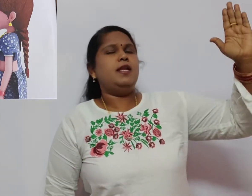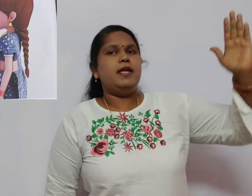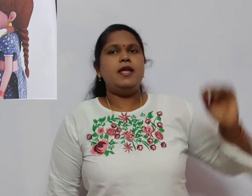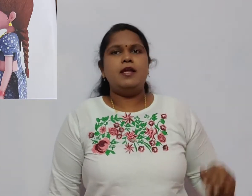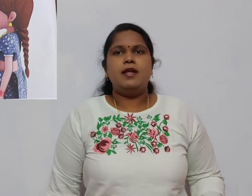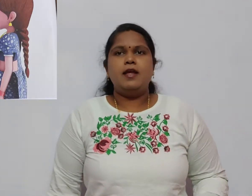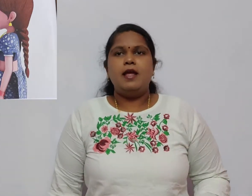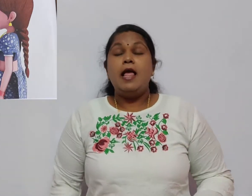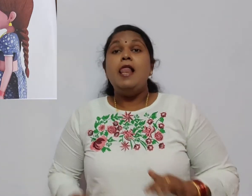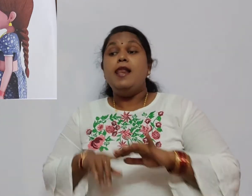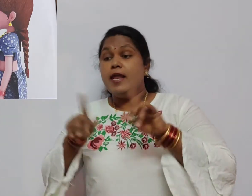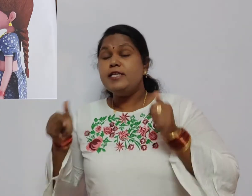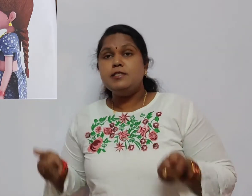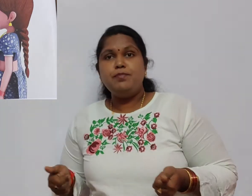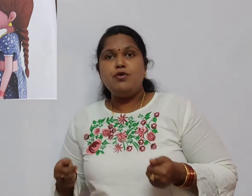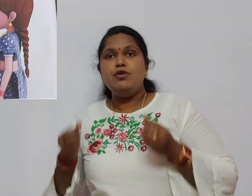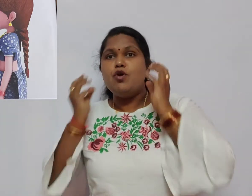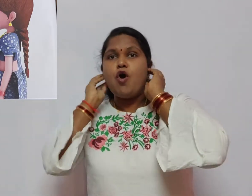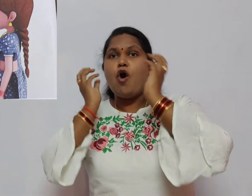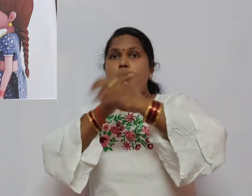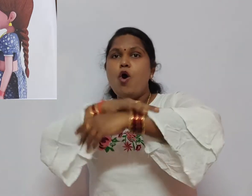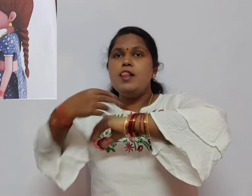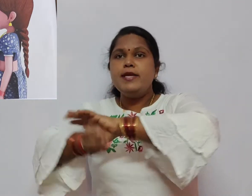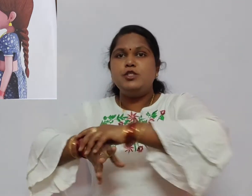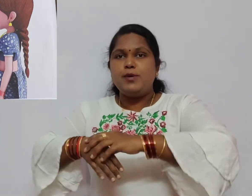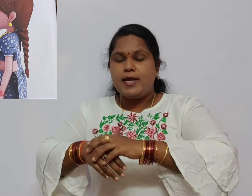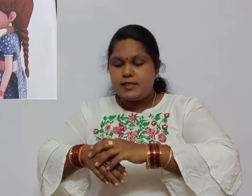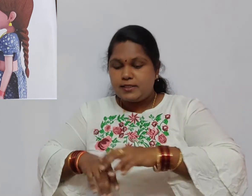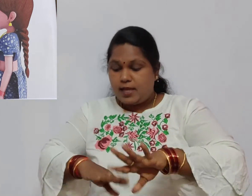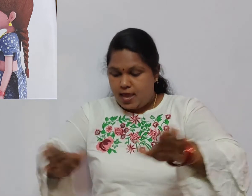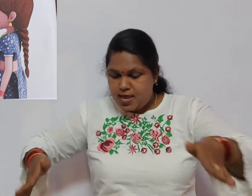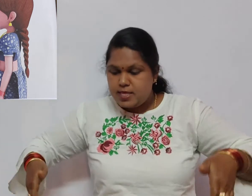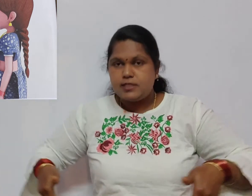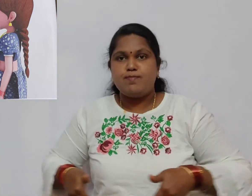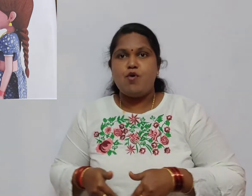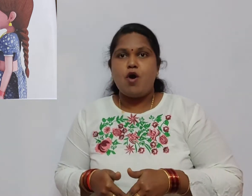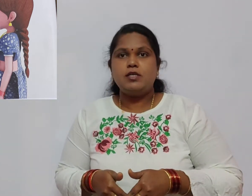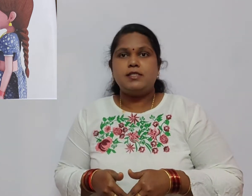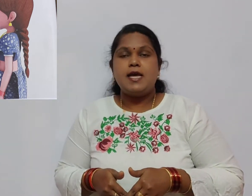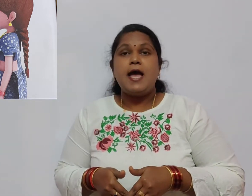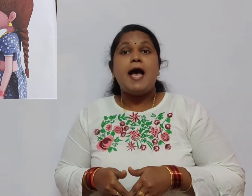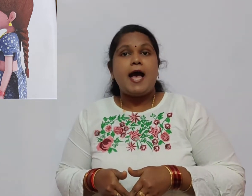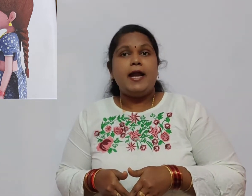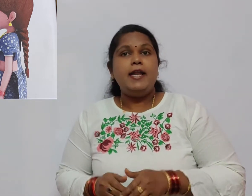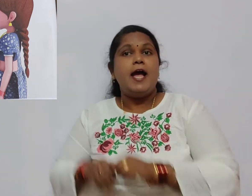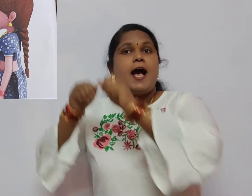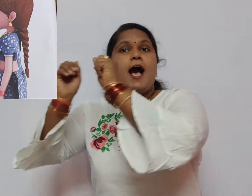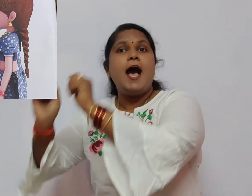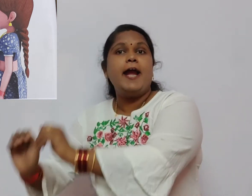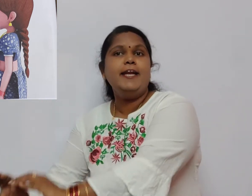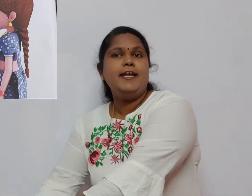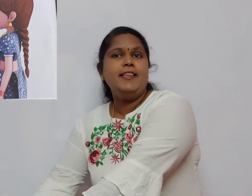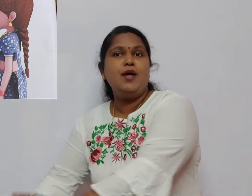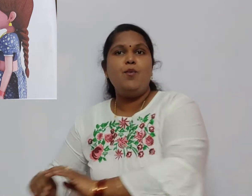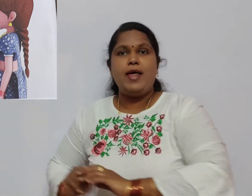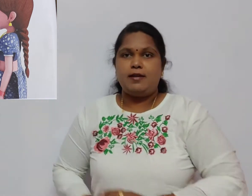loudly, "Let us put all the jewels in this box and hide it in the well."